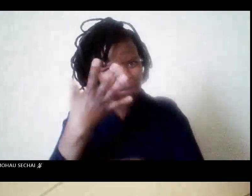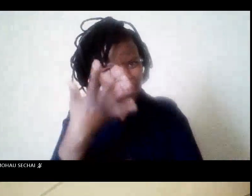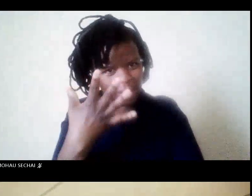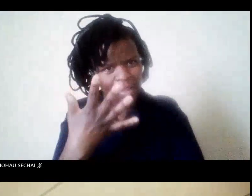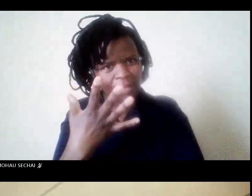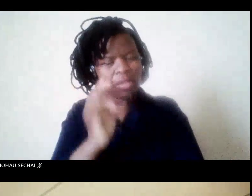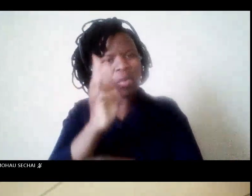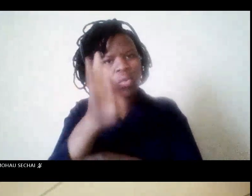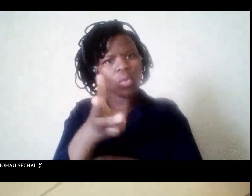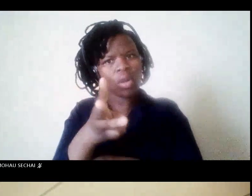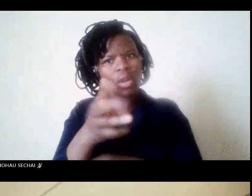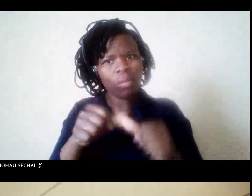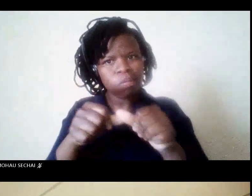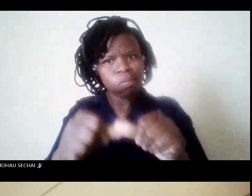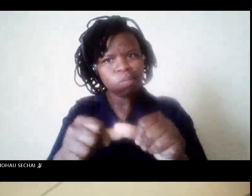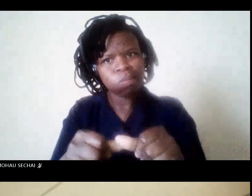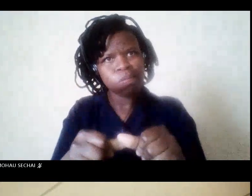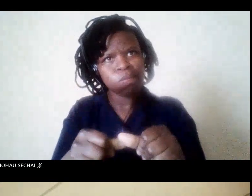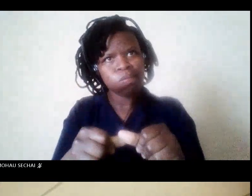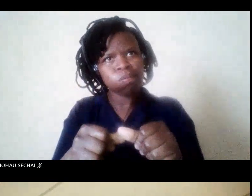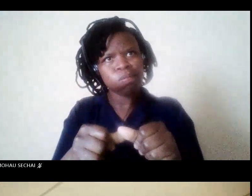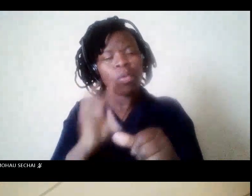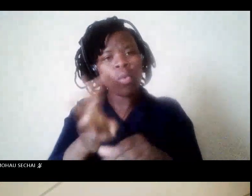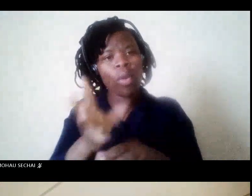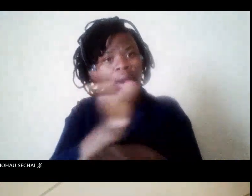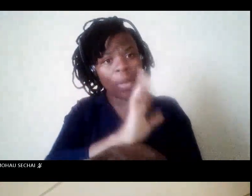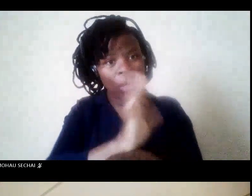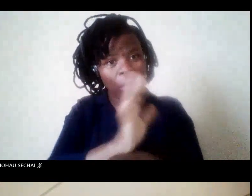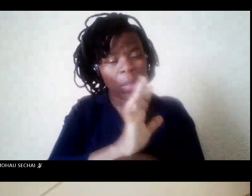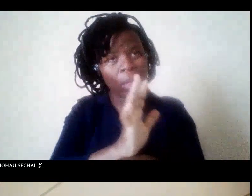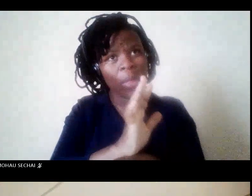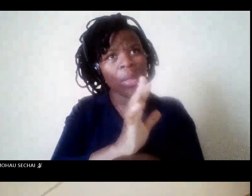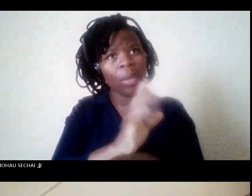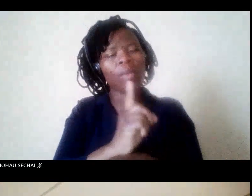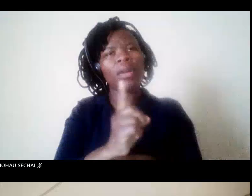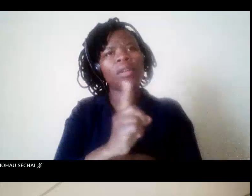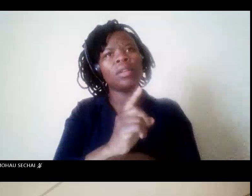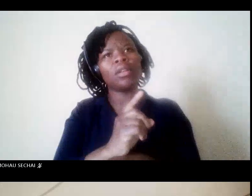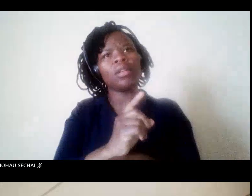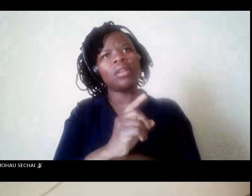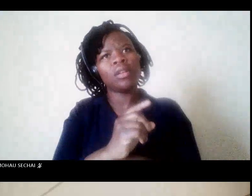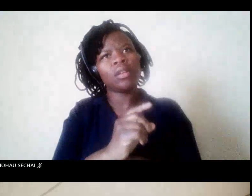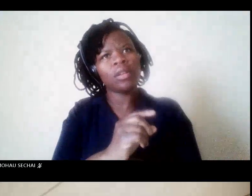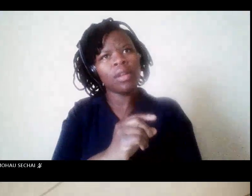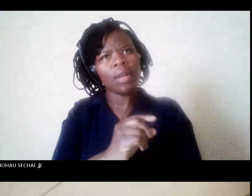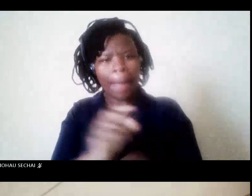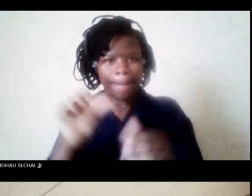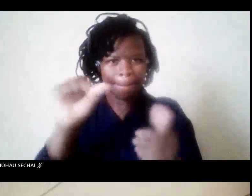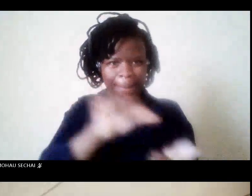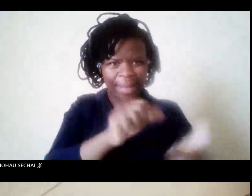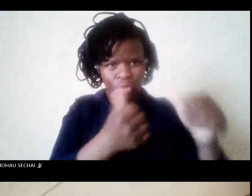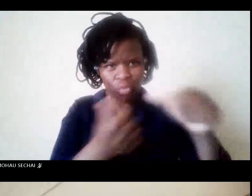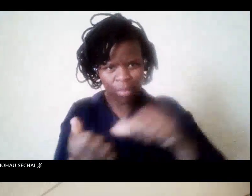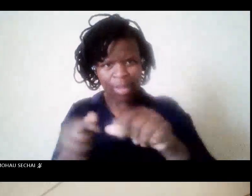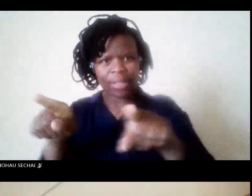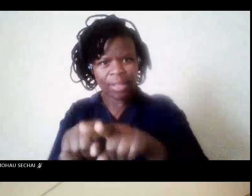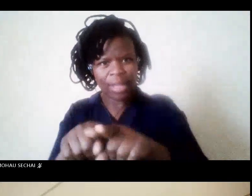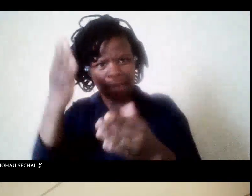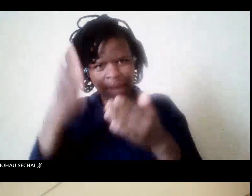3. We'll play the 3 recordings from Benedict back to back, okay? And then in the end, we'll